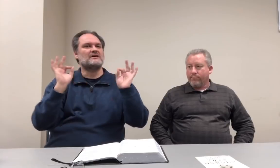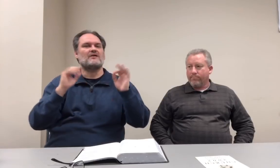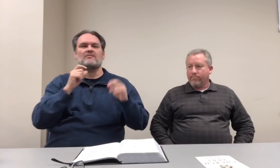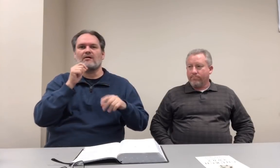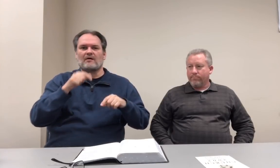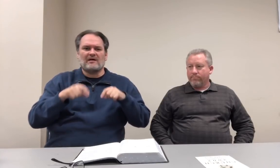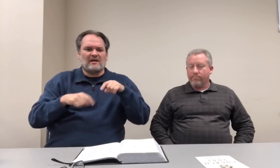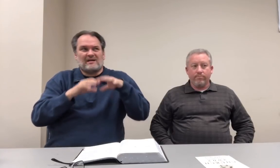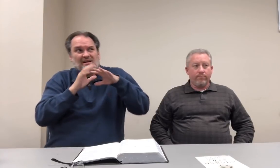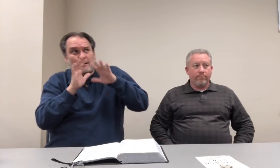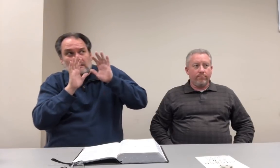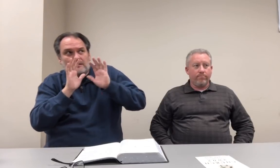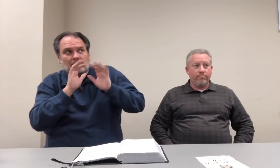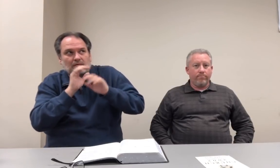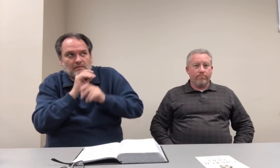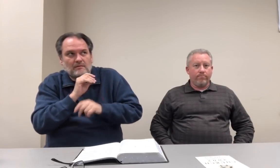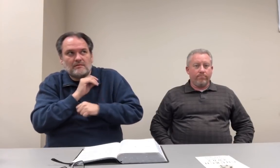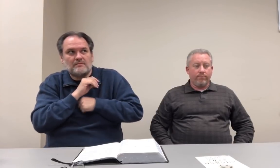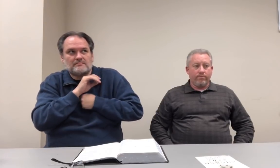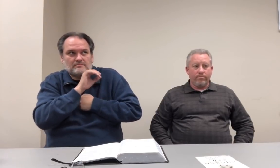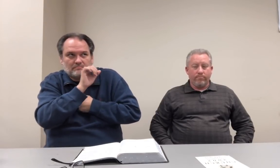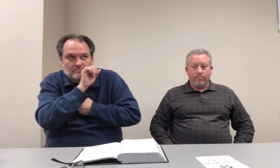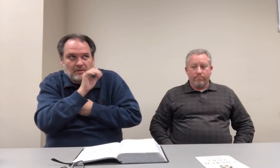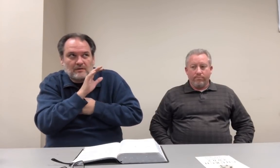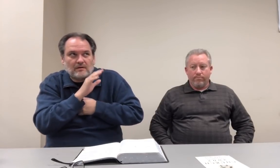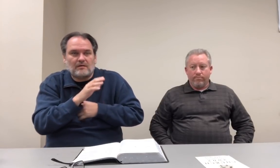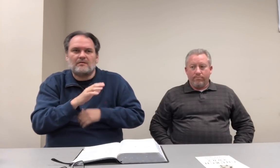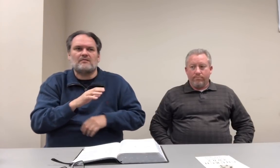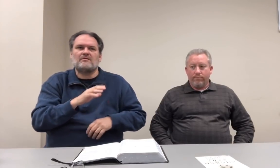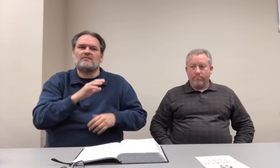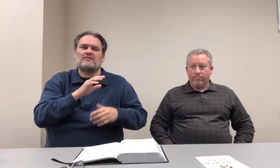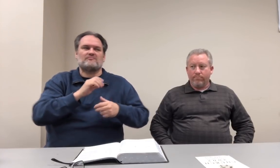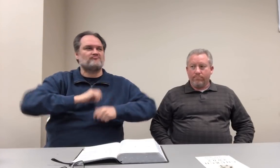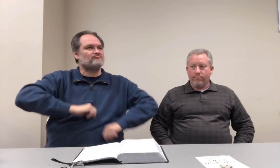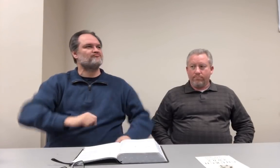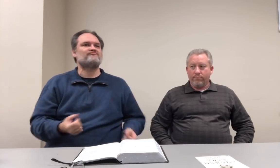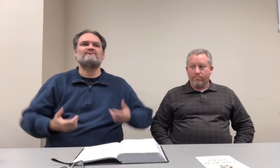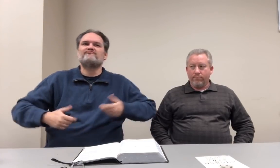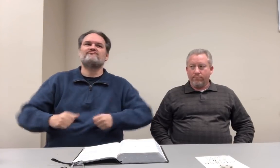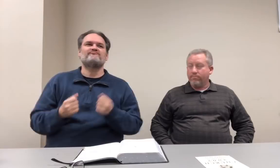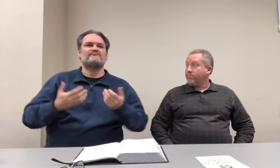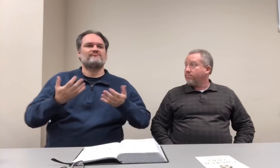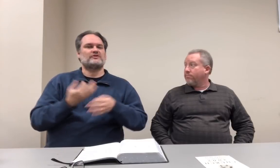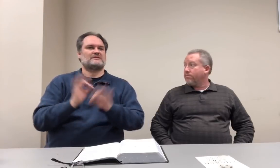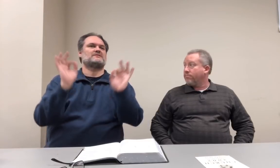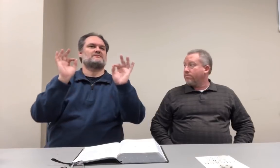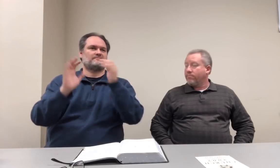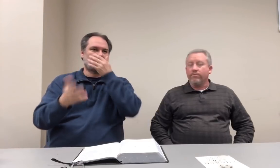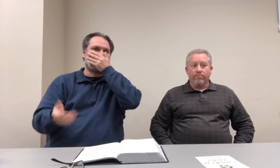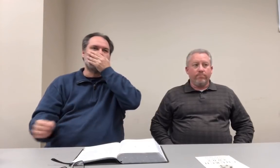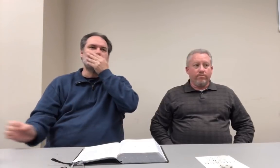challenge. I'll say this ahead of time. This is by far one of the more hard ones to even think about. So this is something to